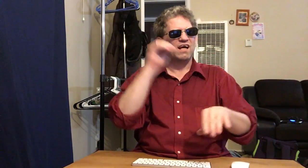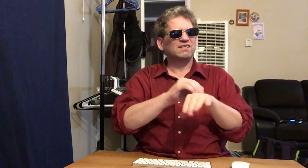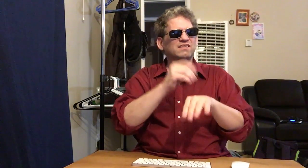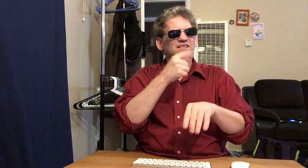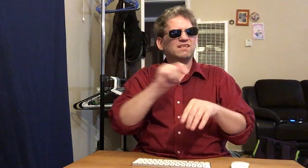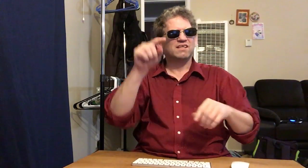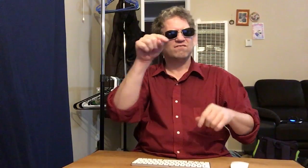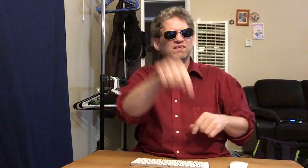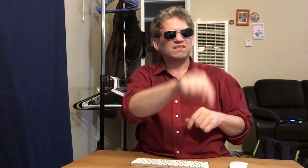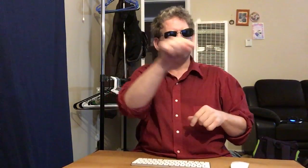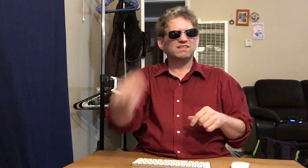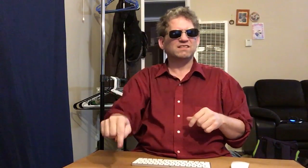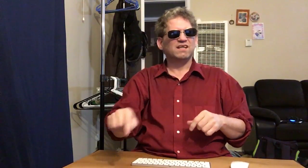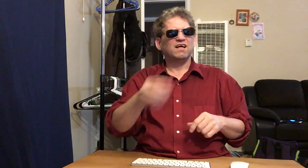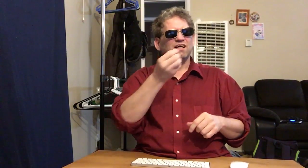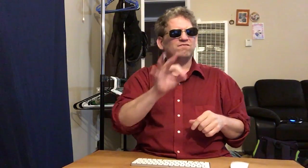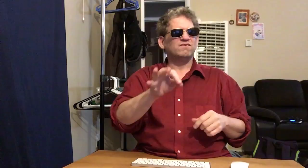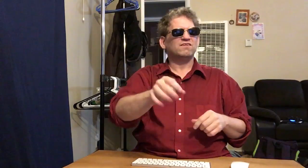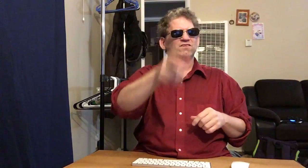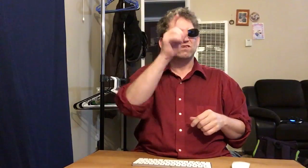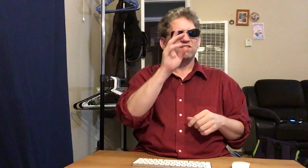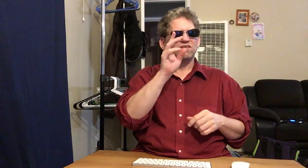to your doctor today. See if America can help.